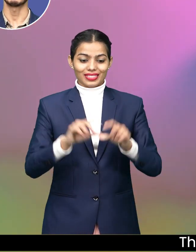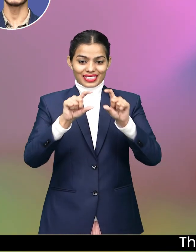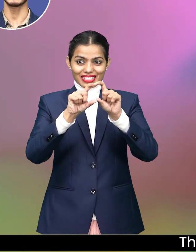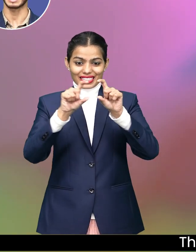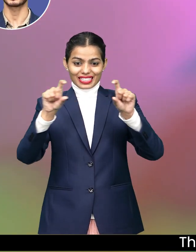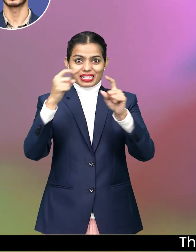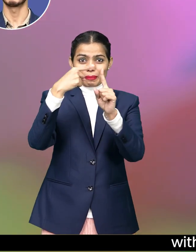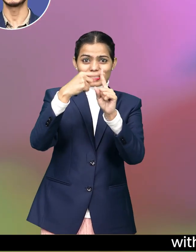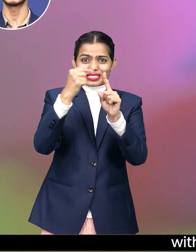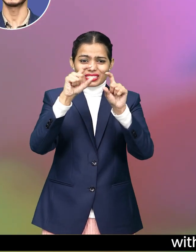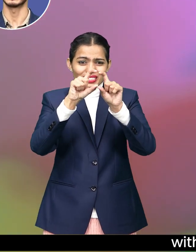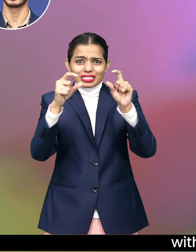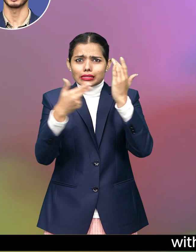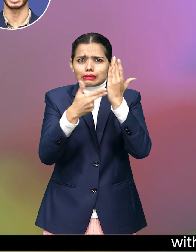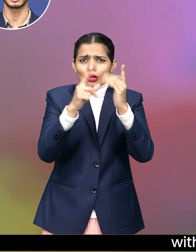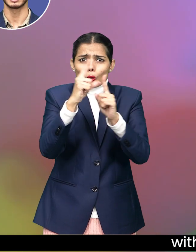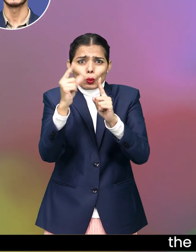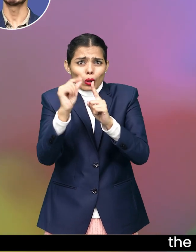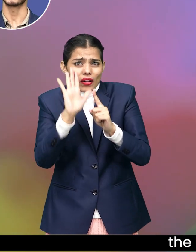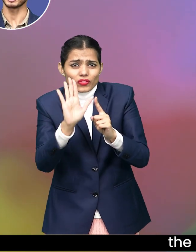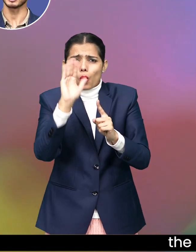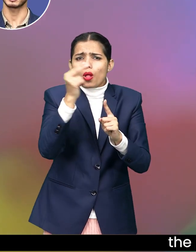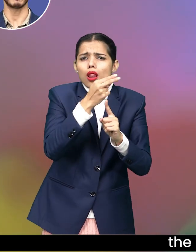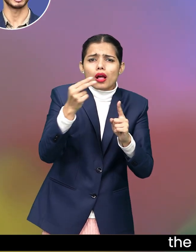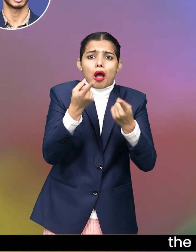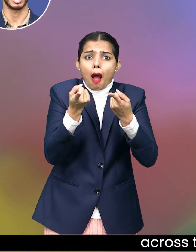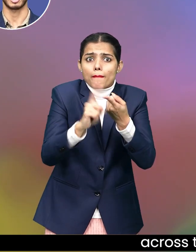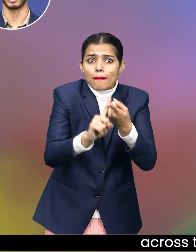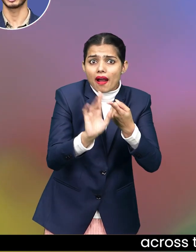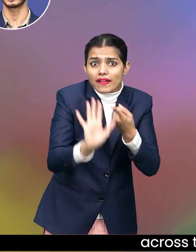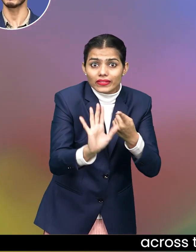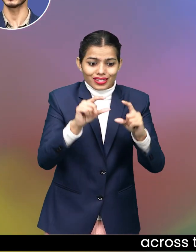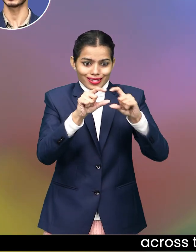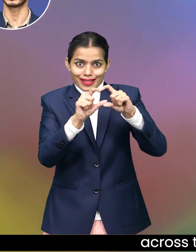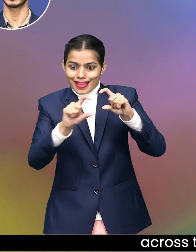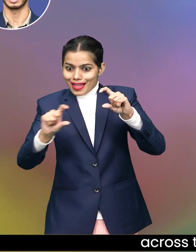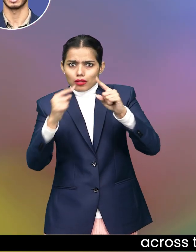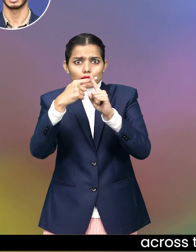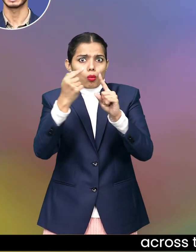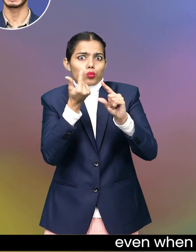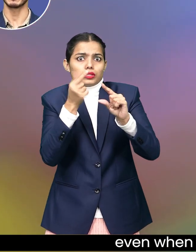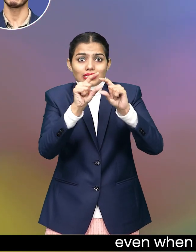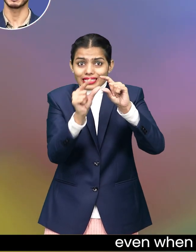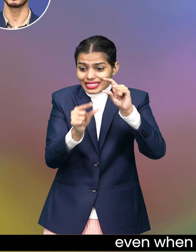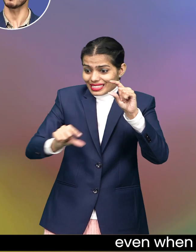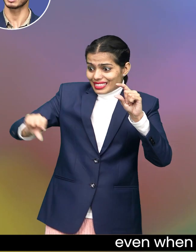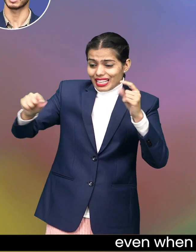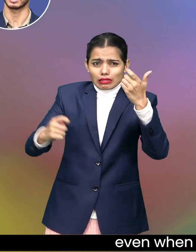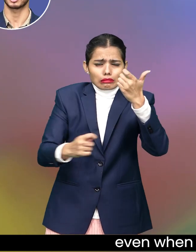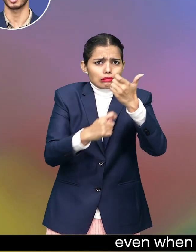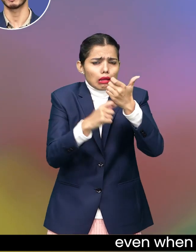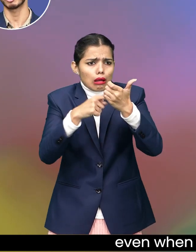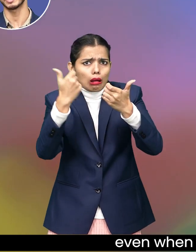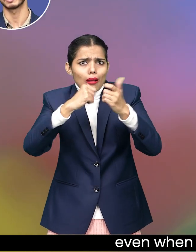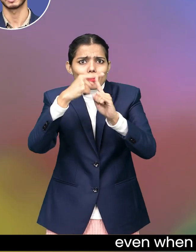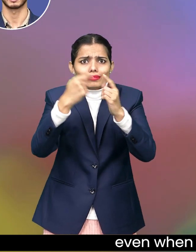The chemical action within a cell generates the potential difference across the terminals of the cell, even when no current